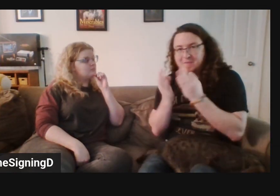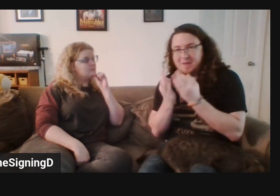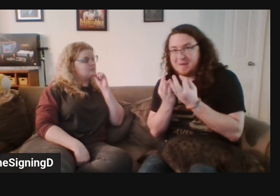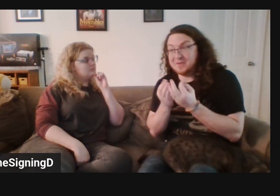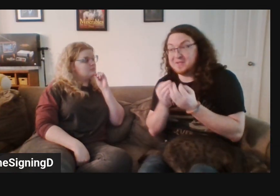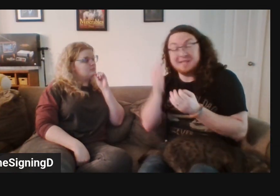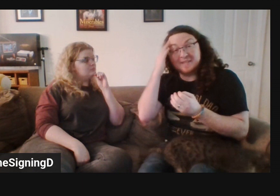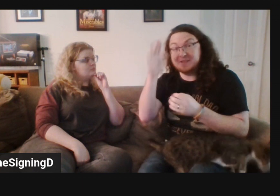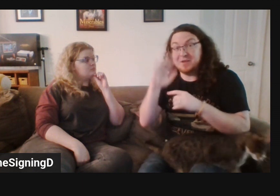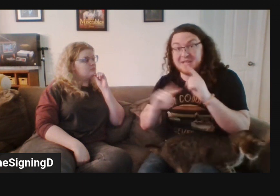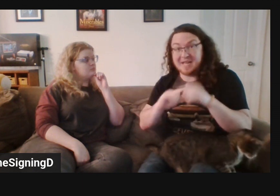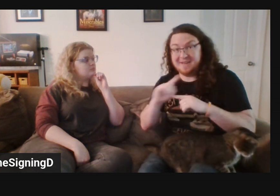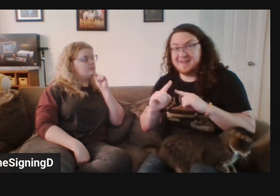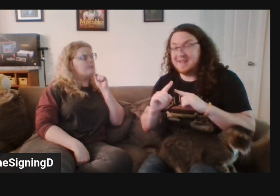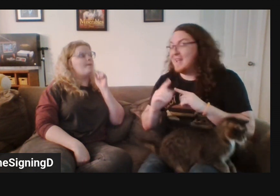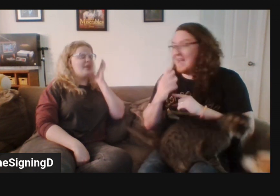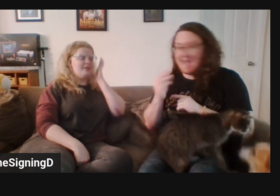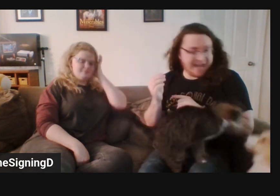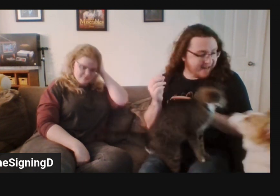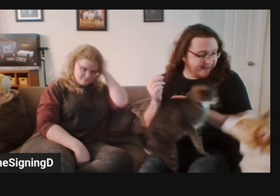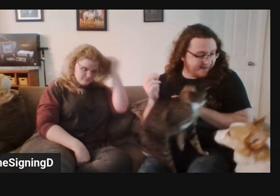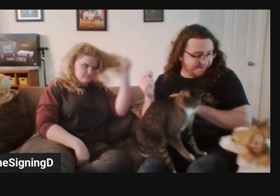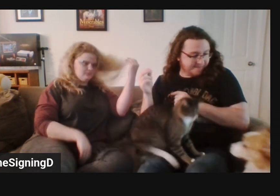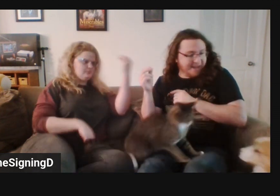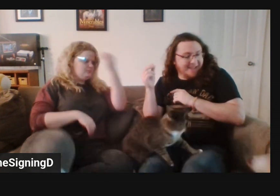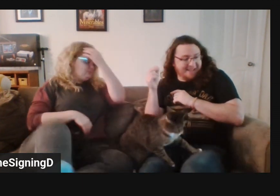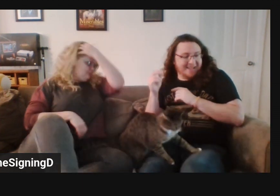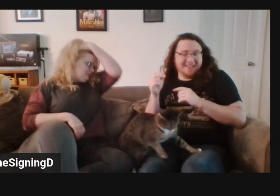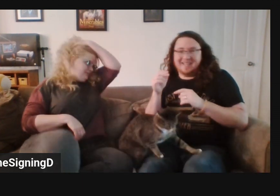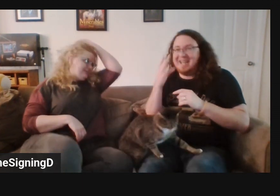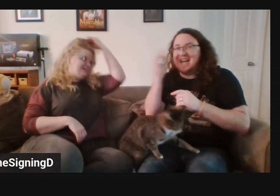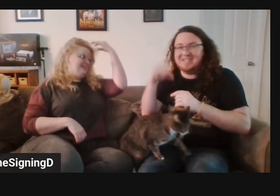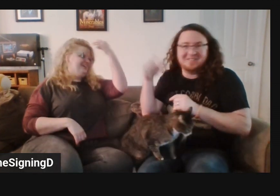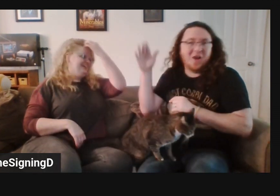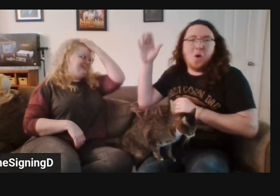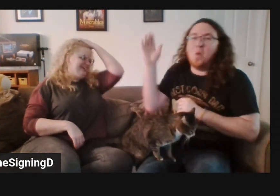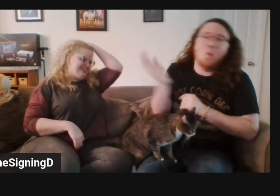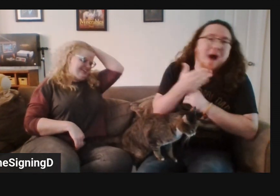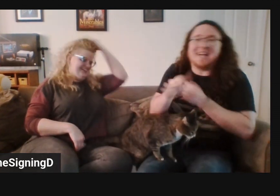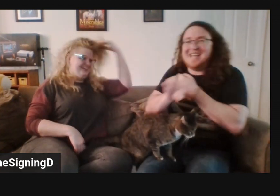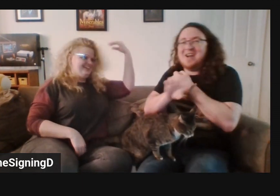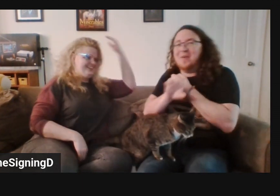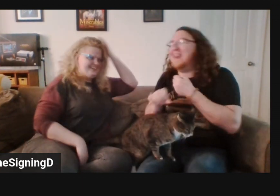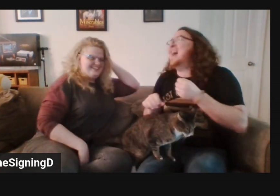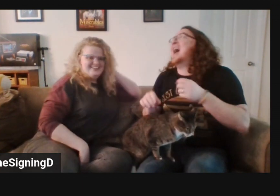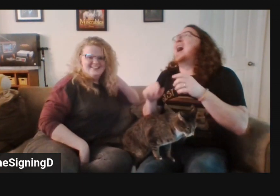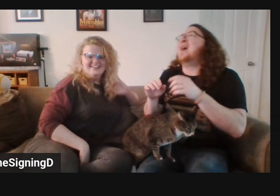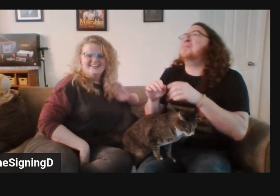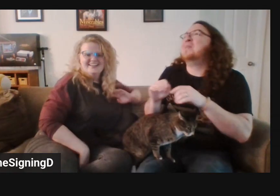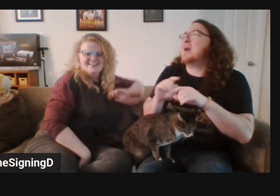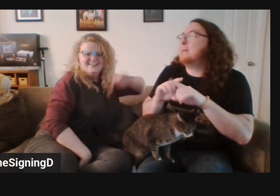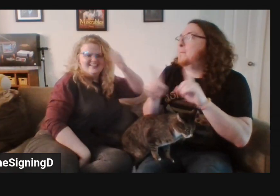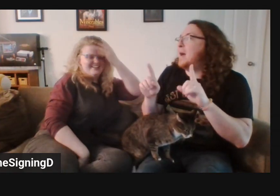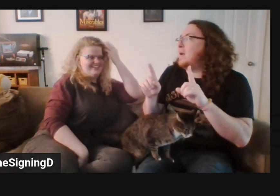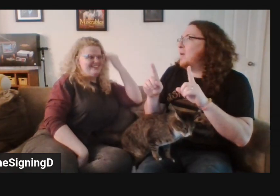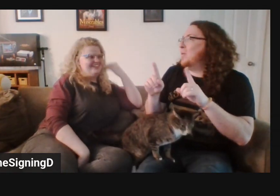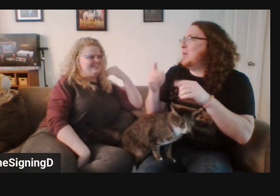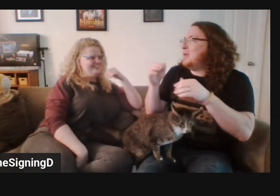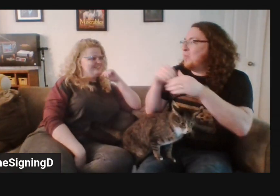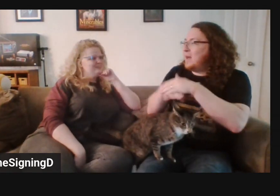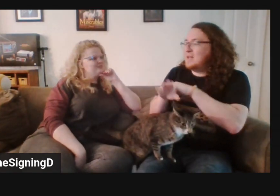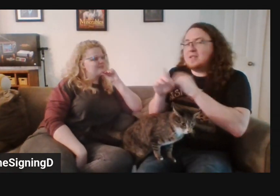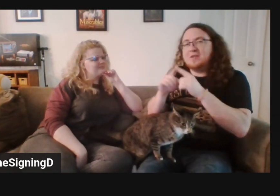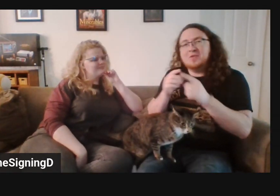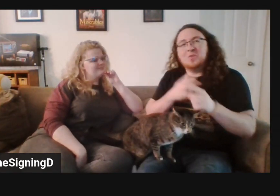her family members that doesn't know sign, and the cat just whacked Eowyn. But